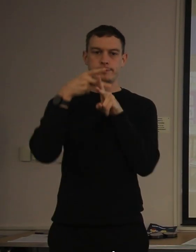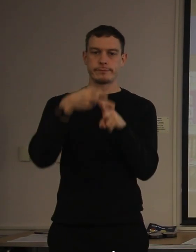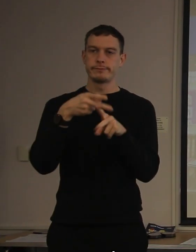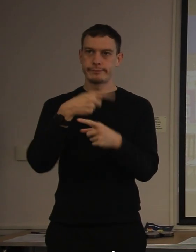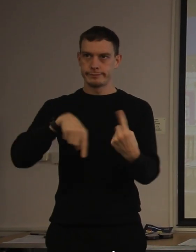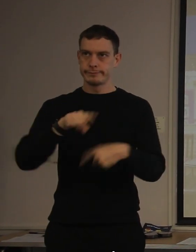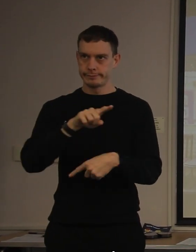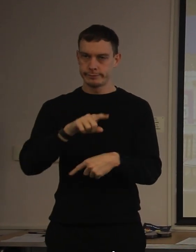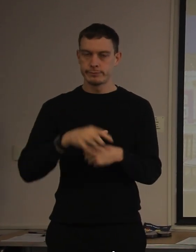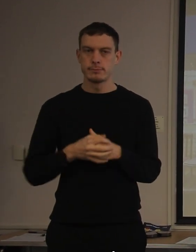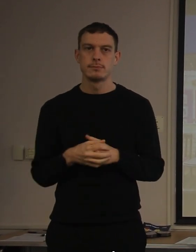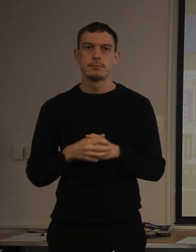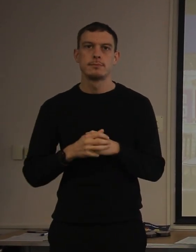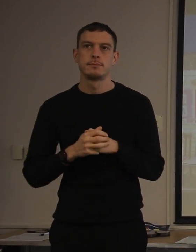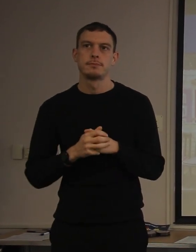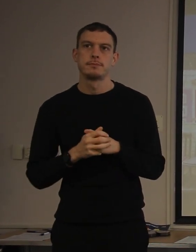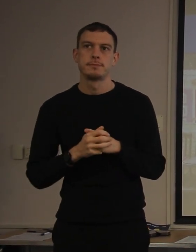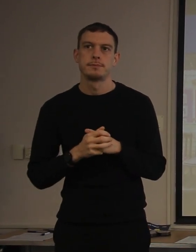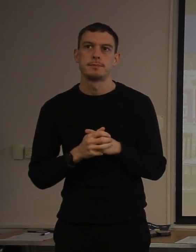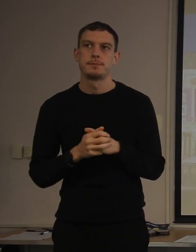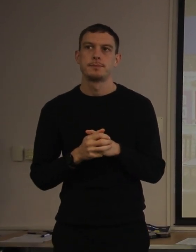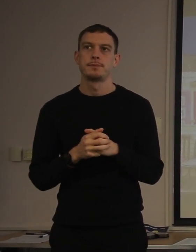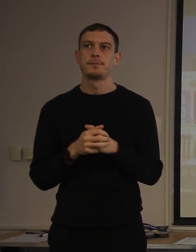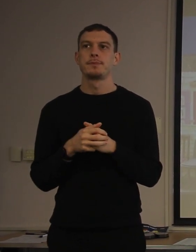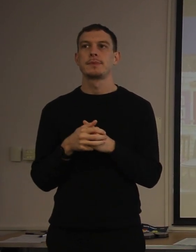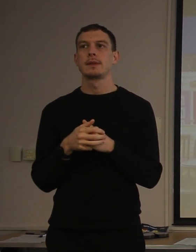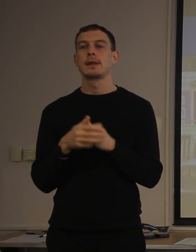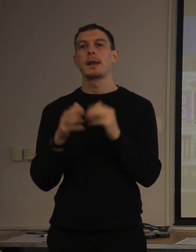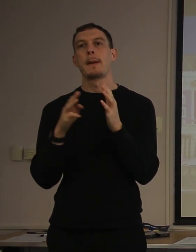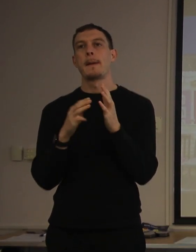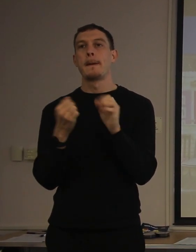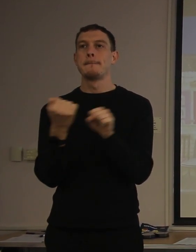things happening there. We also have our maker spaces.